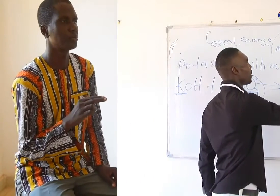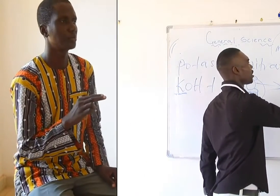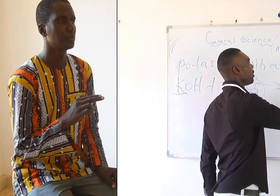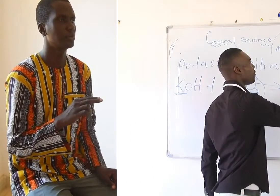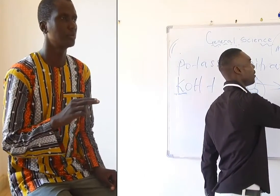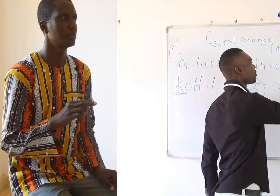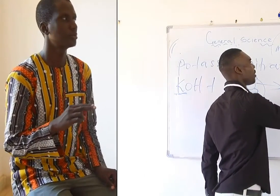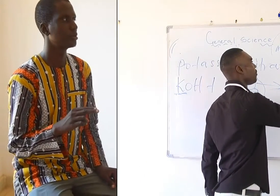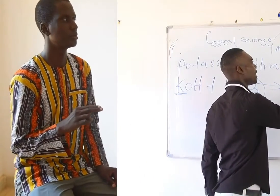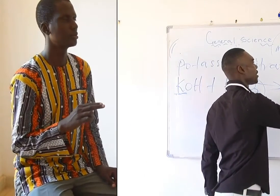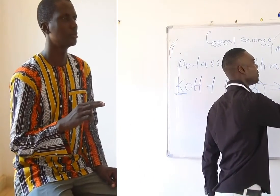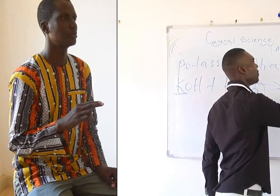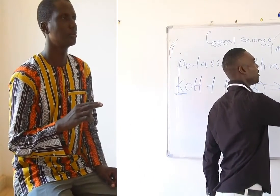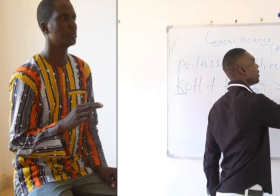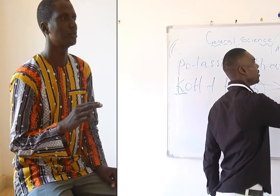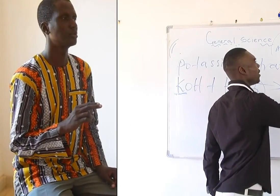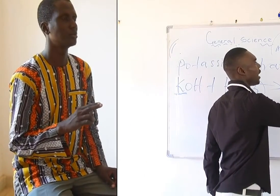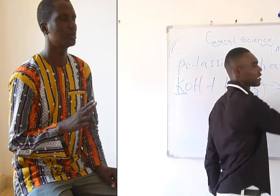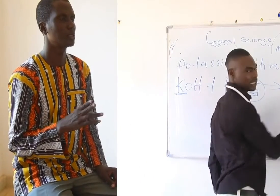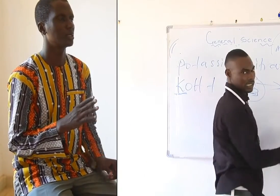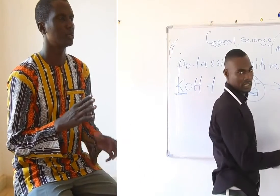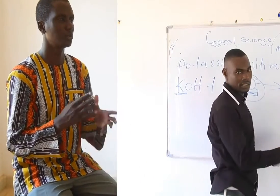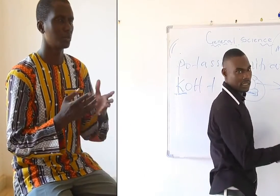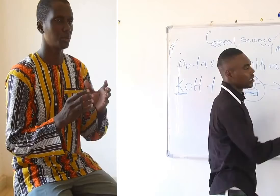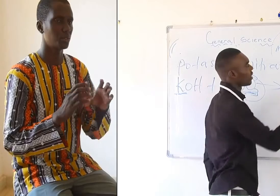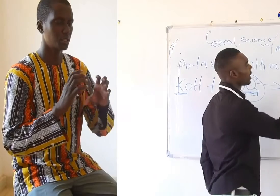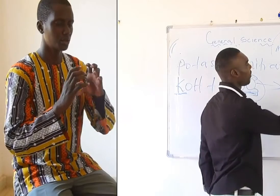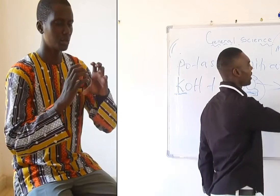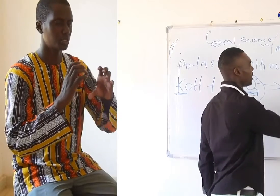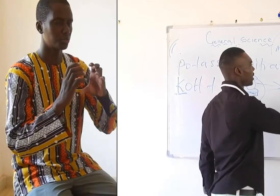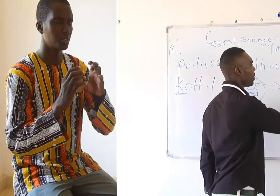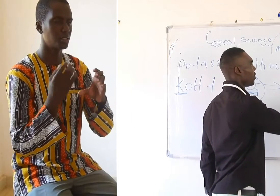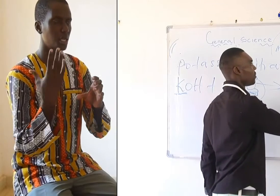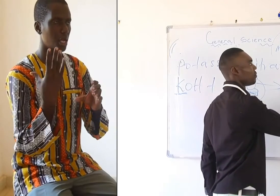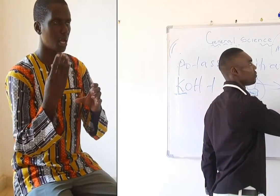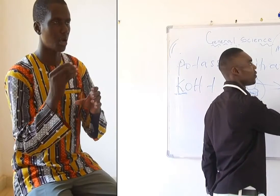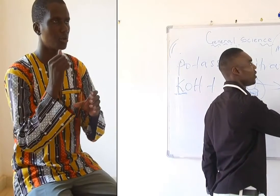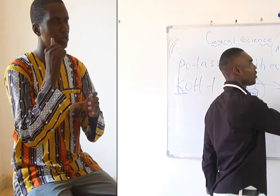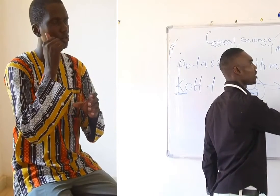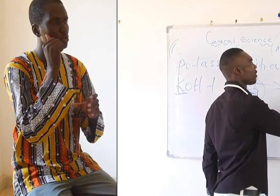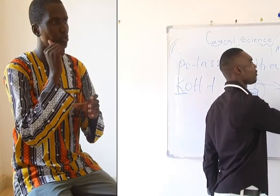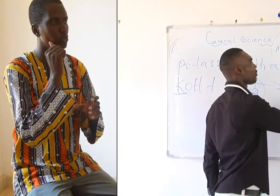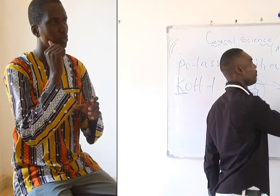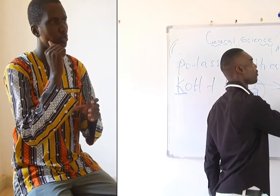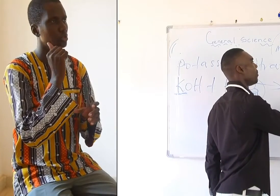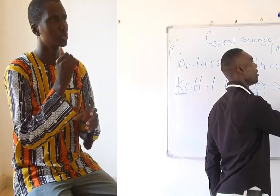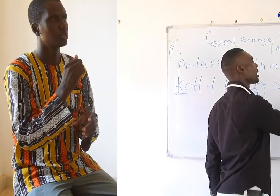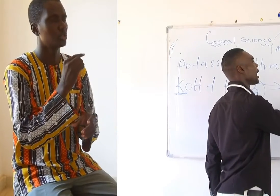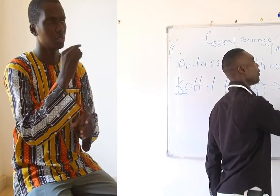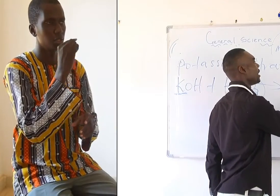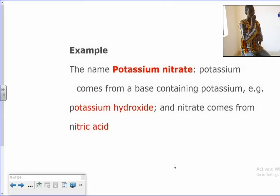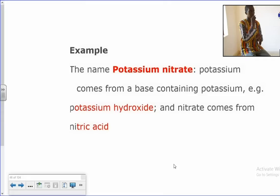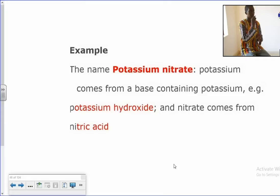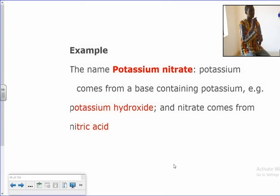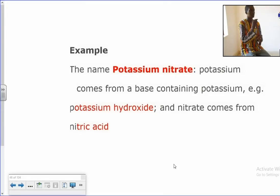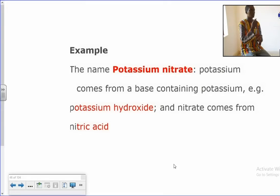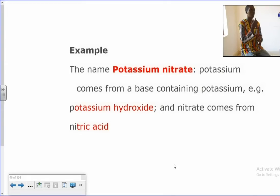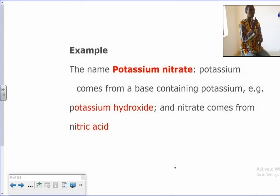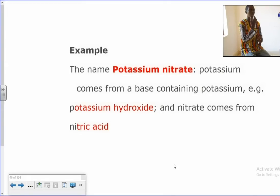will always come from sulfuric acid. Carbonate will always come from